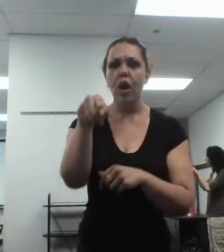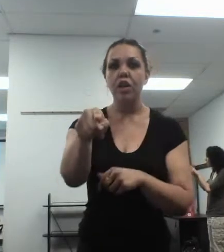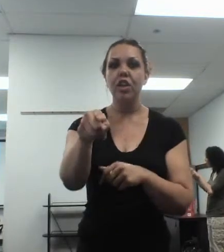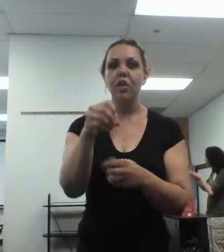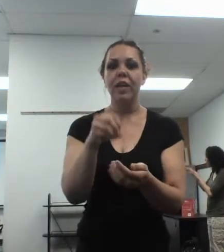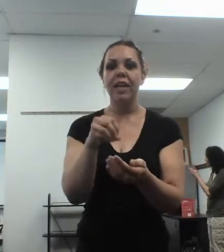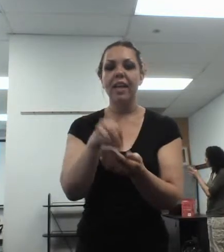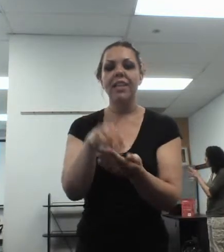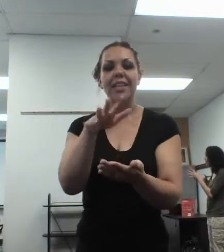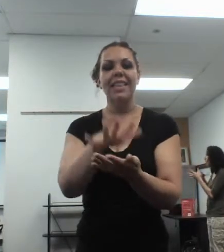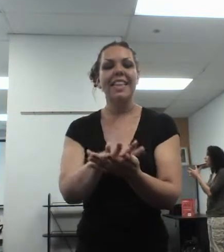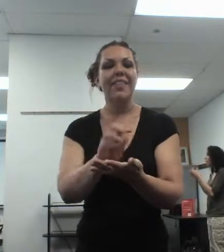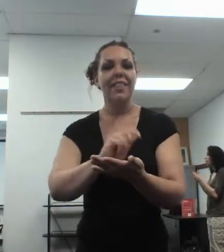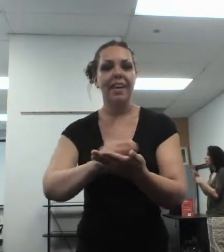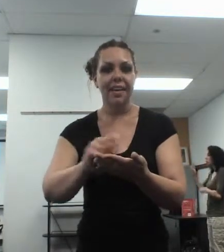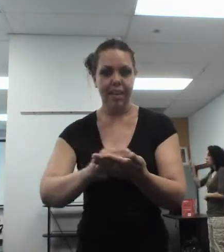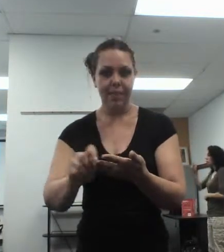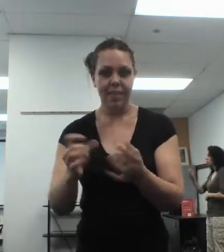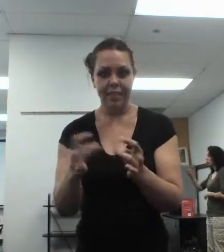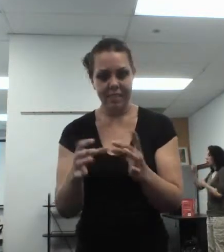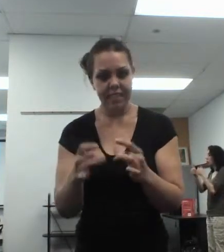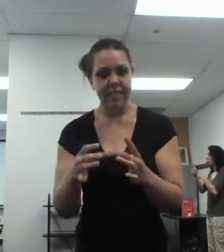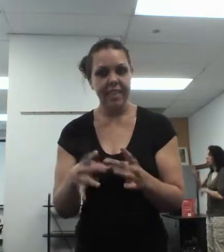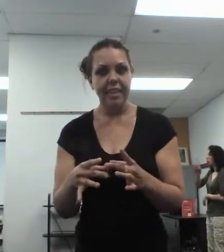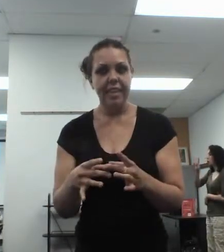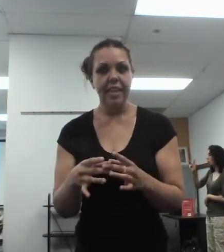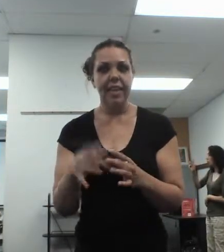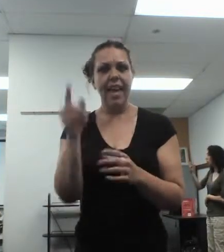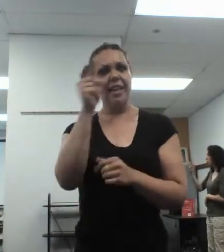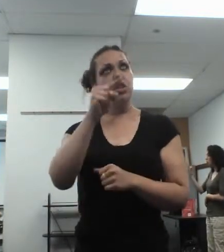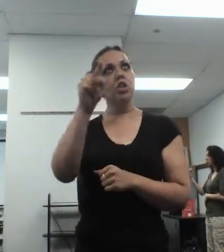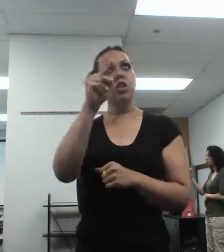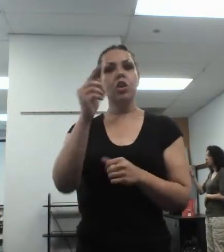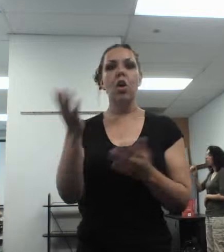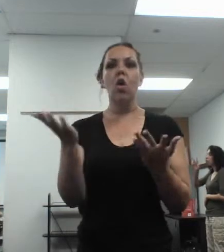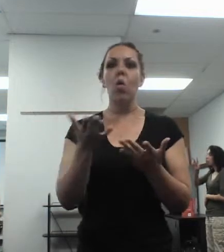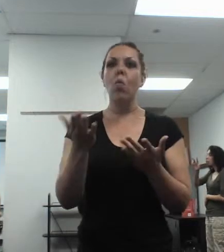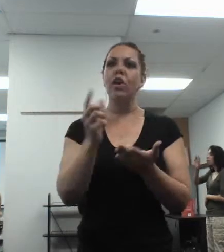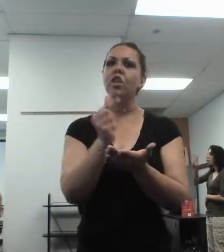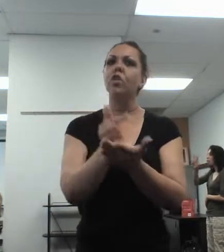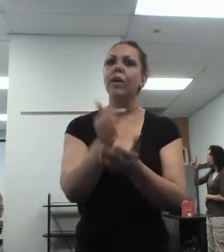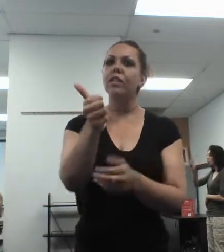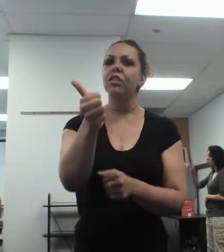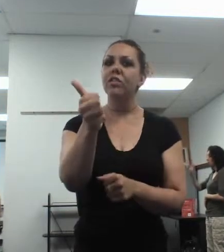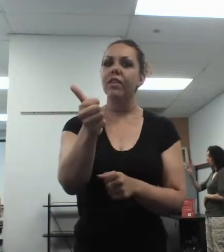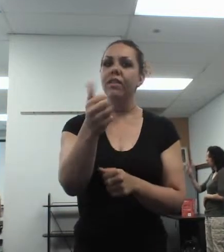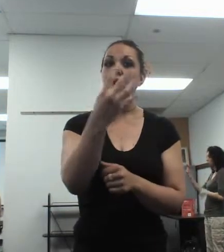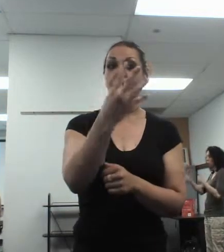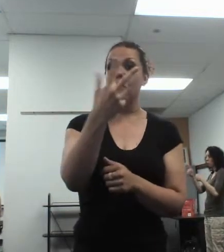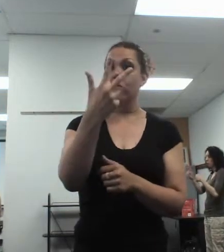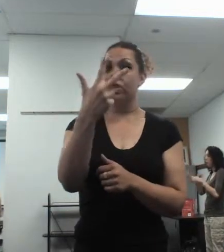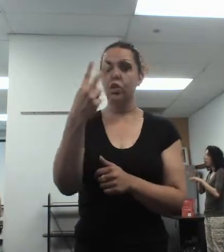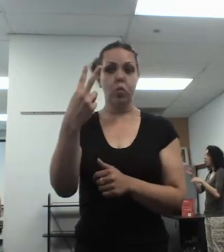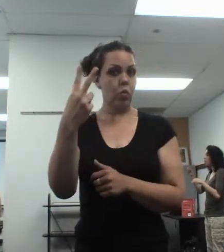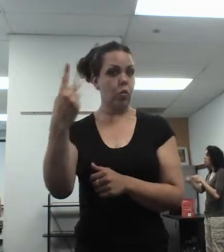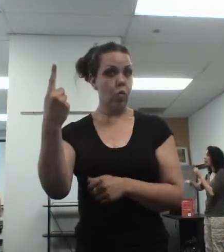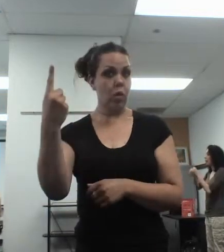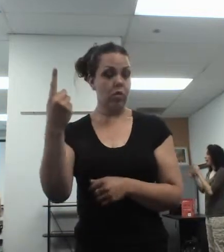want you to circle what you think you would give yourself. How would you rate yourself? A 4, a 3, a 2, or a 1? And there's some descriptors